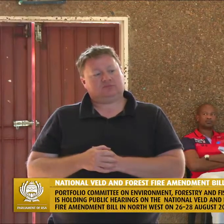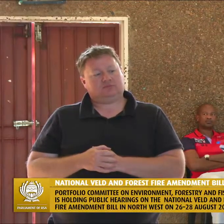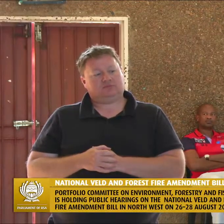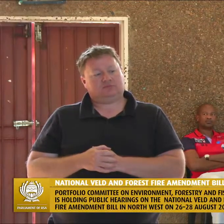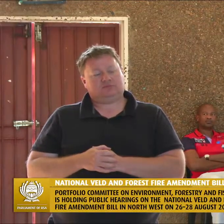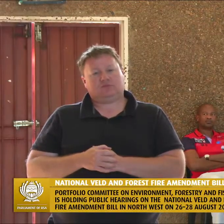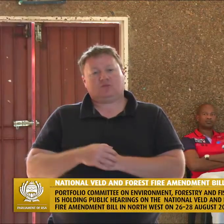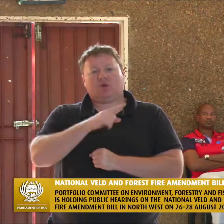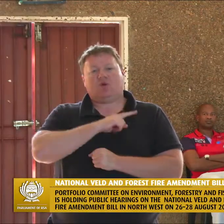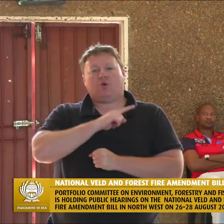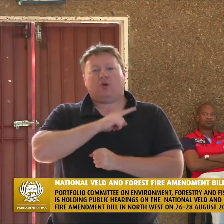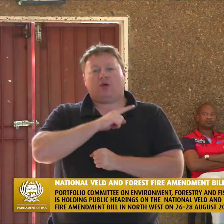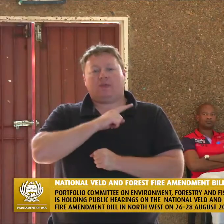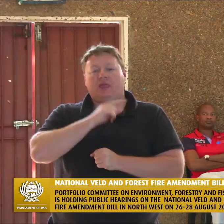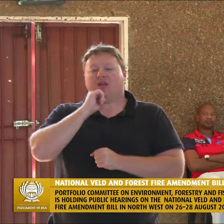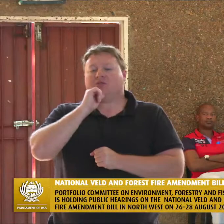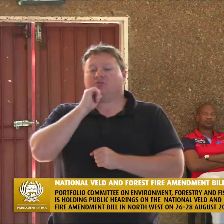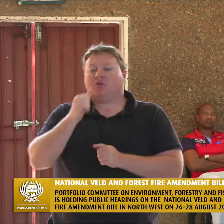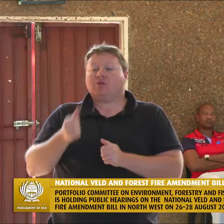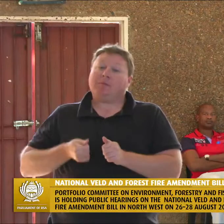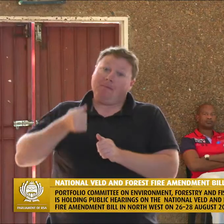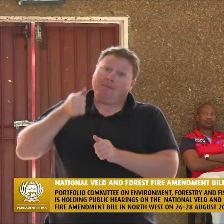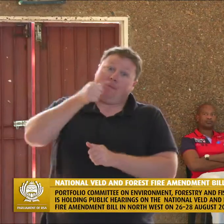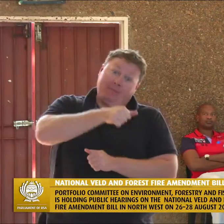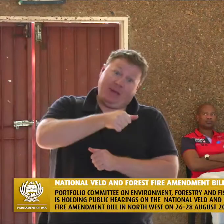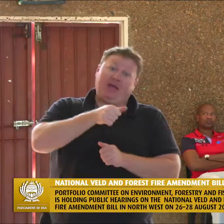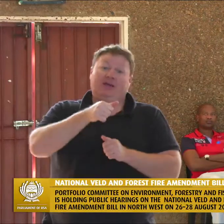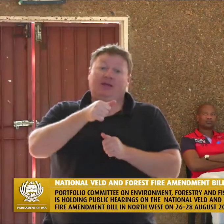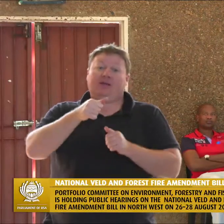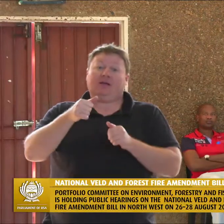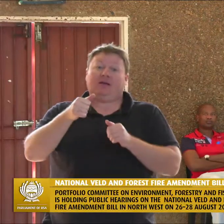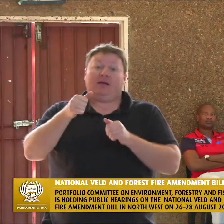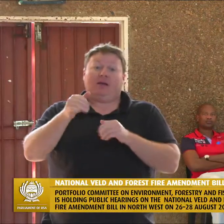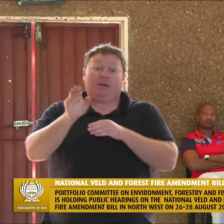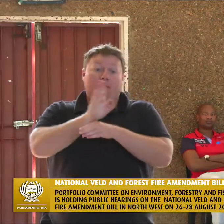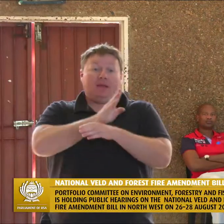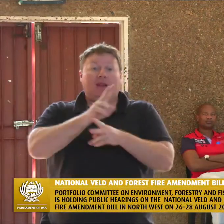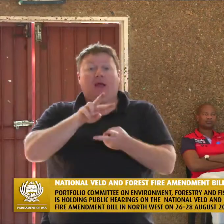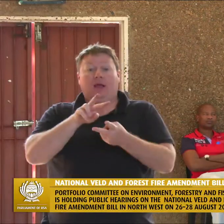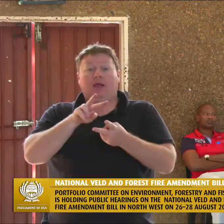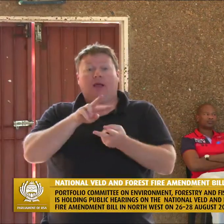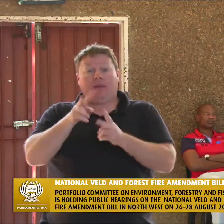so that you should not come back and amend the same bill that you are